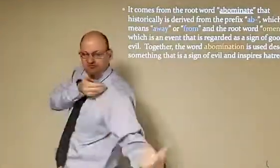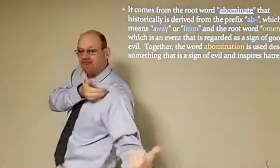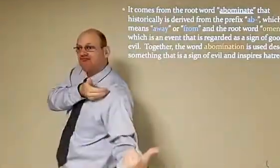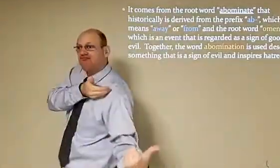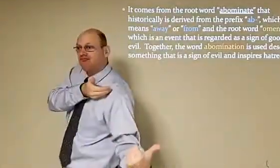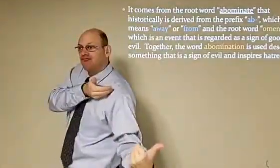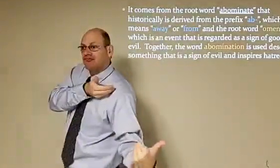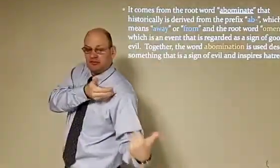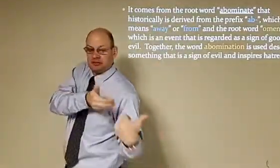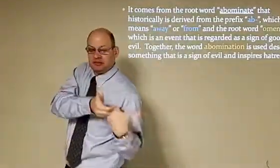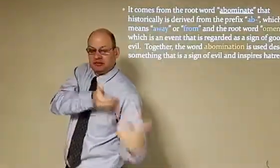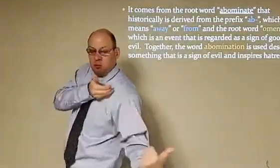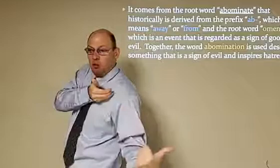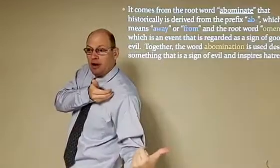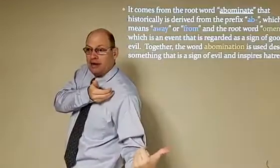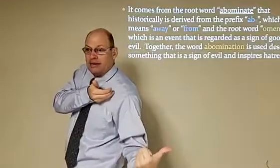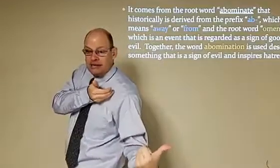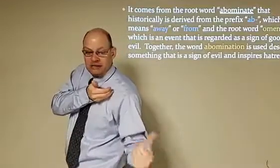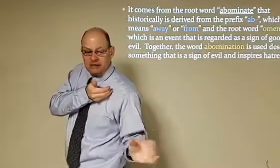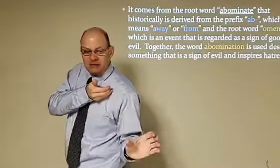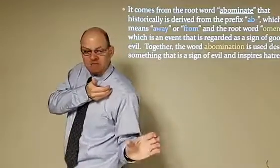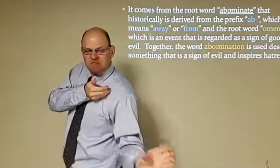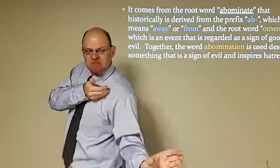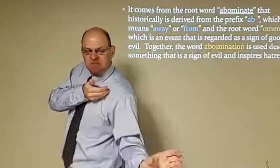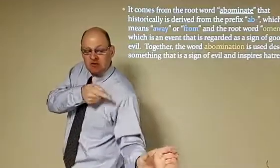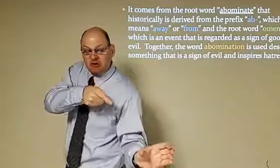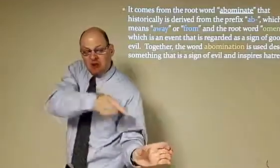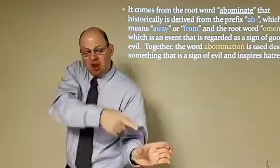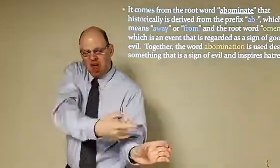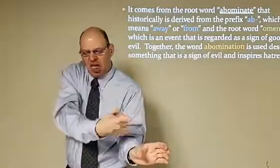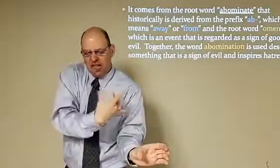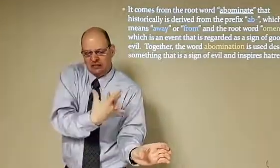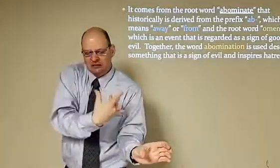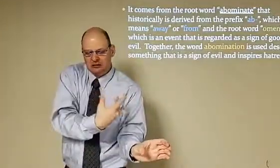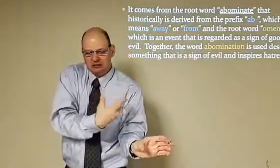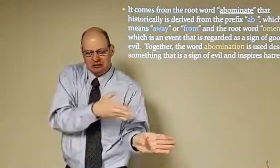there's a separation that takes place, away or from.